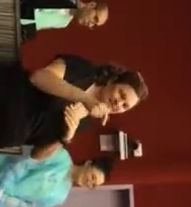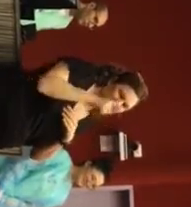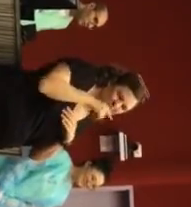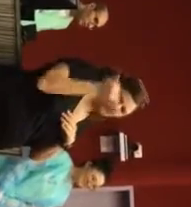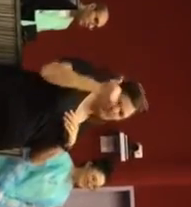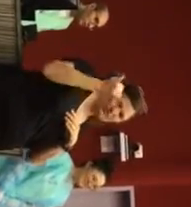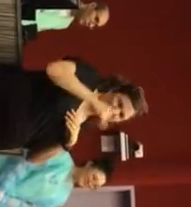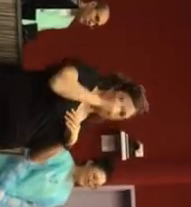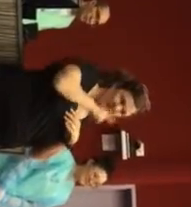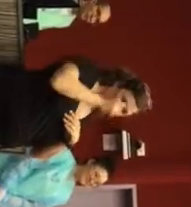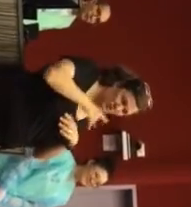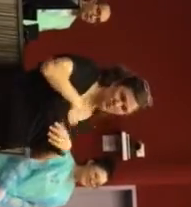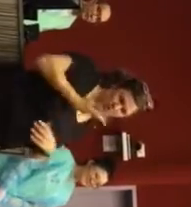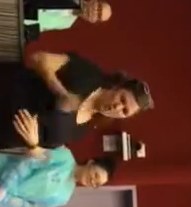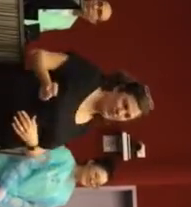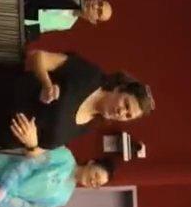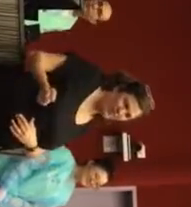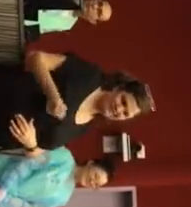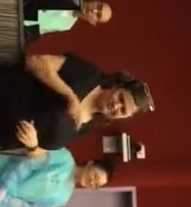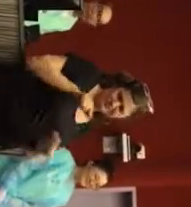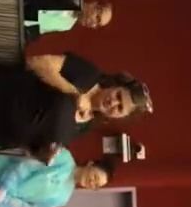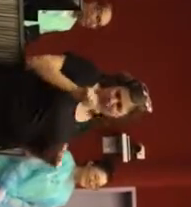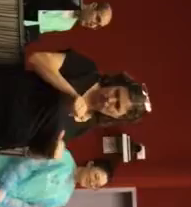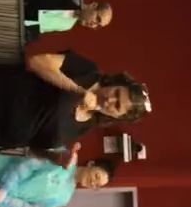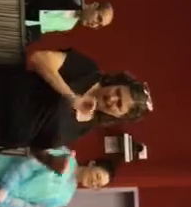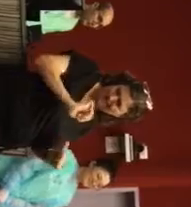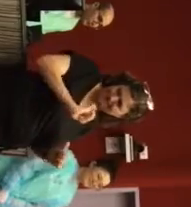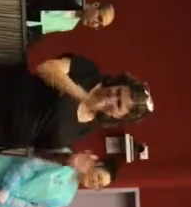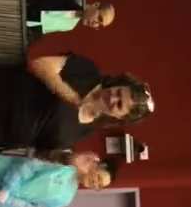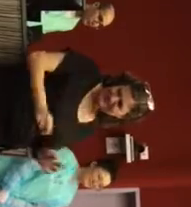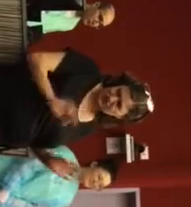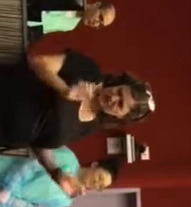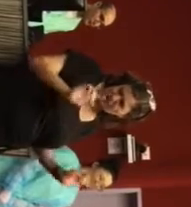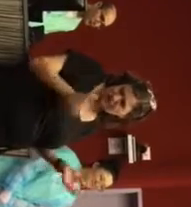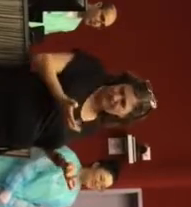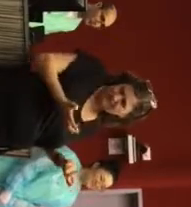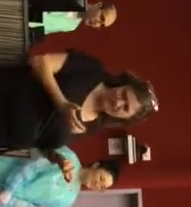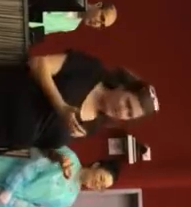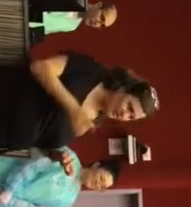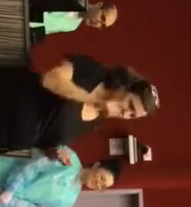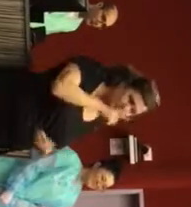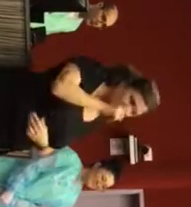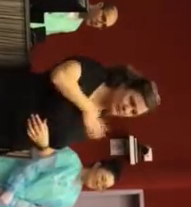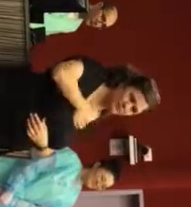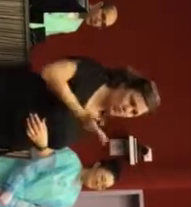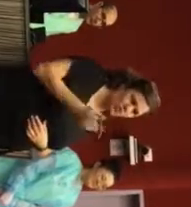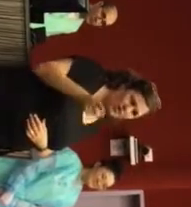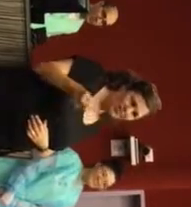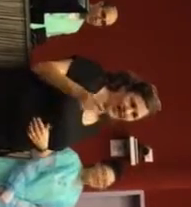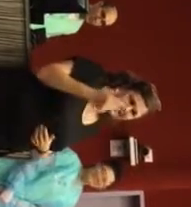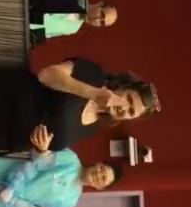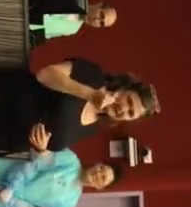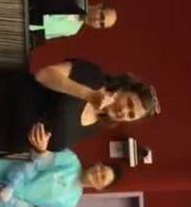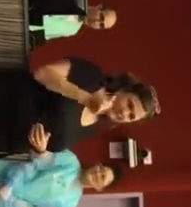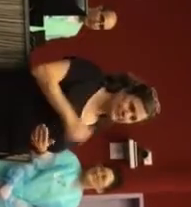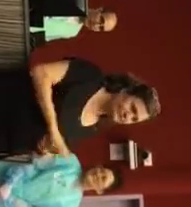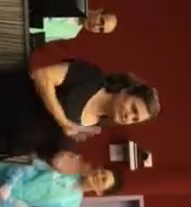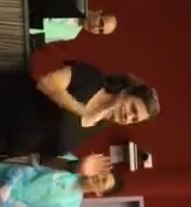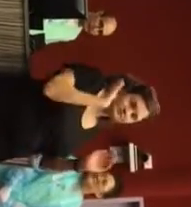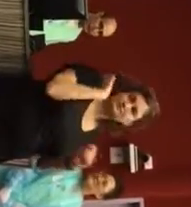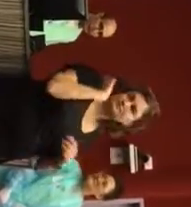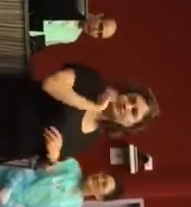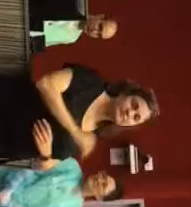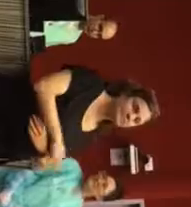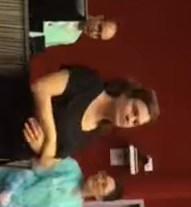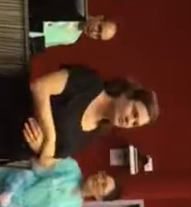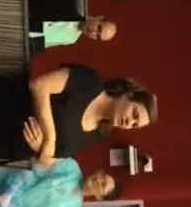Is that okay? Like if it's a personal choice, people say I don't want to I mean, ultimately,